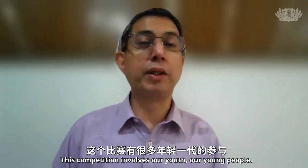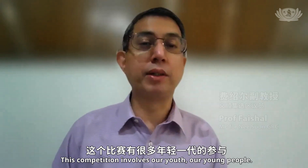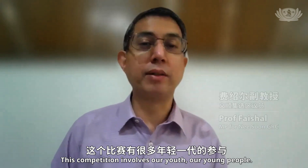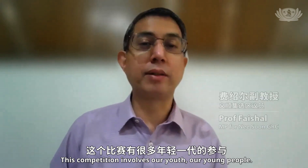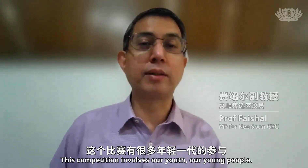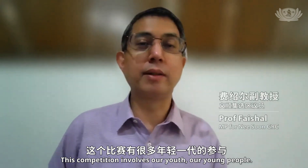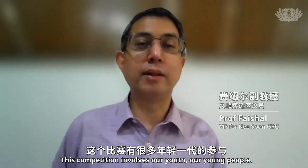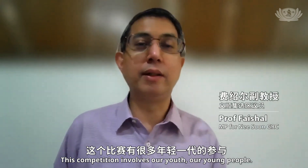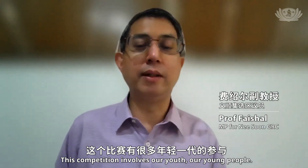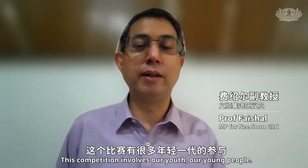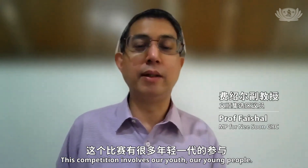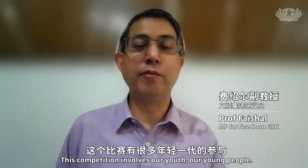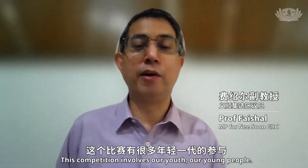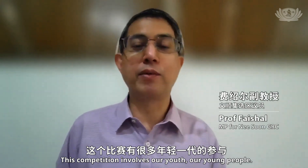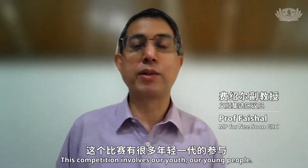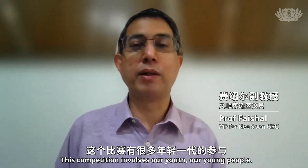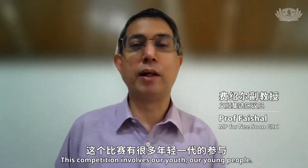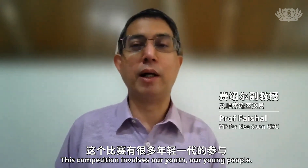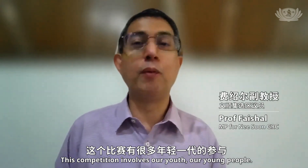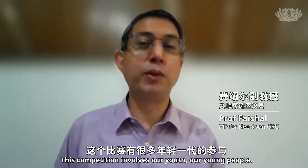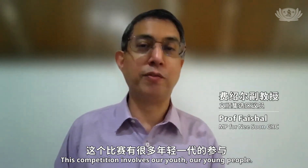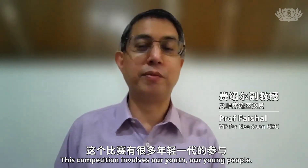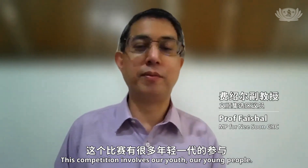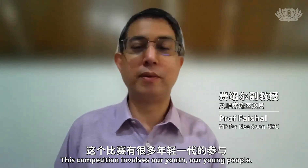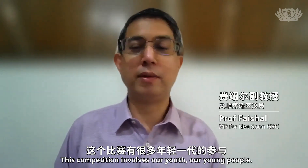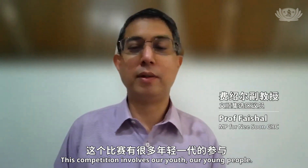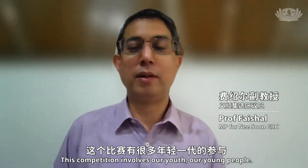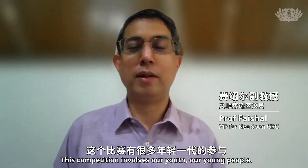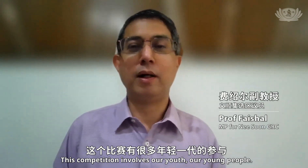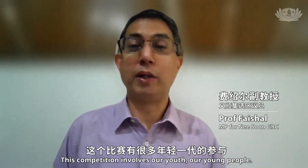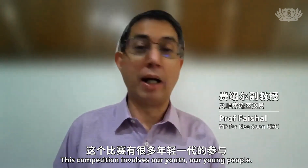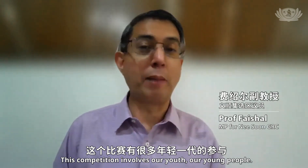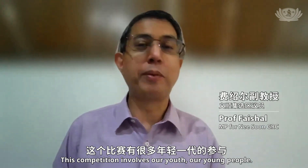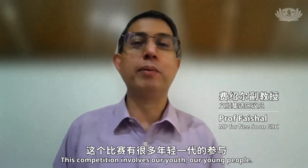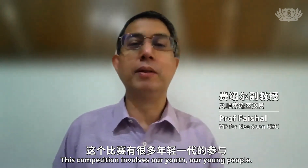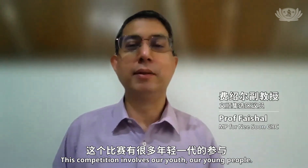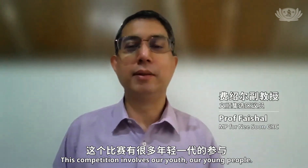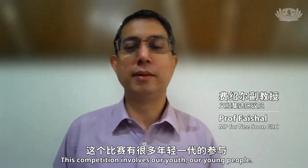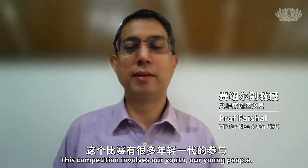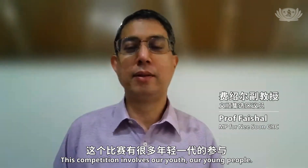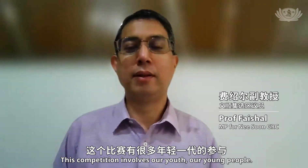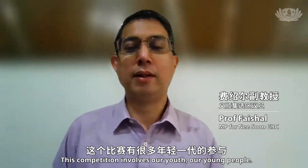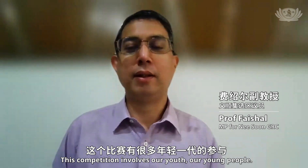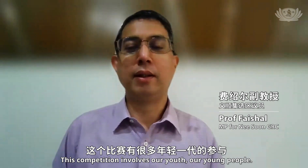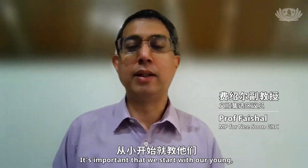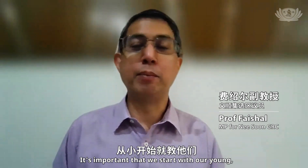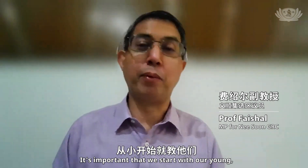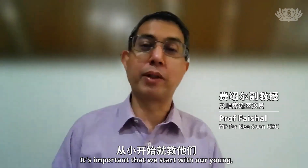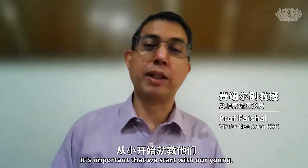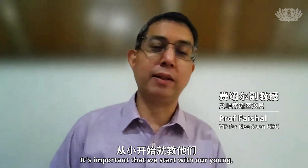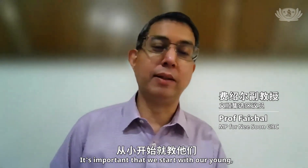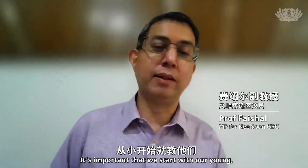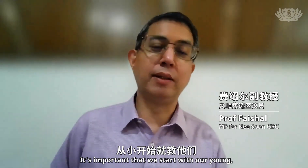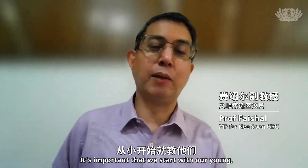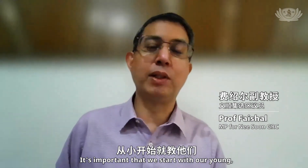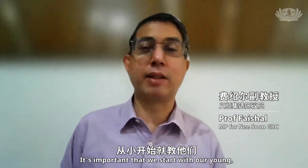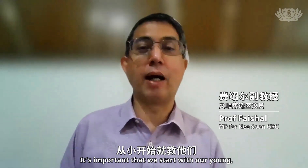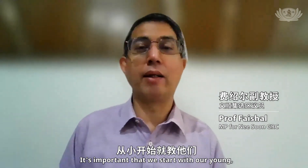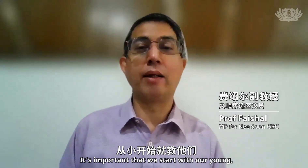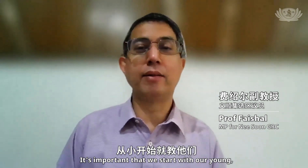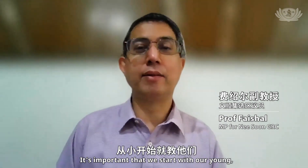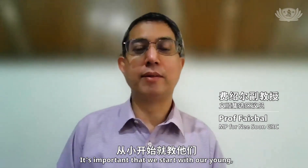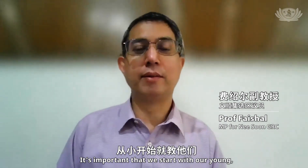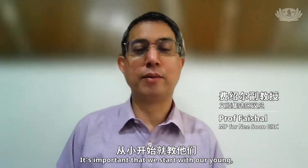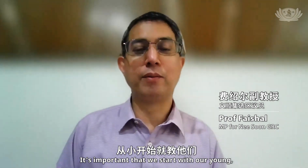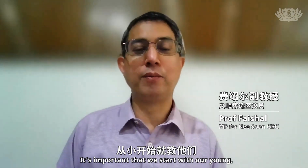This competition involves our youth, our young people. It is important that we